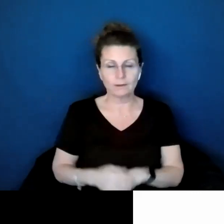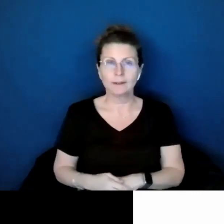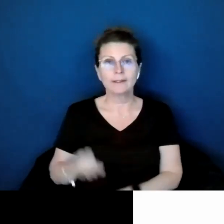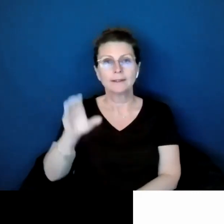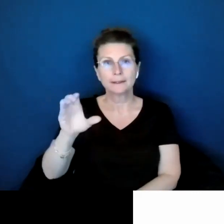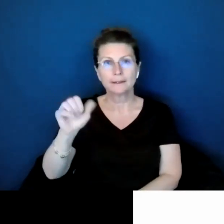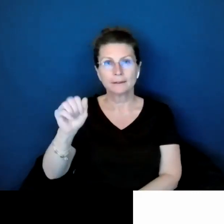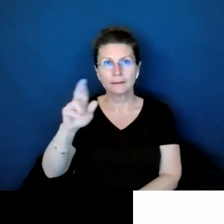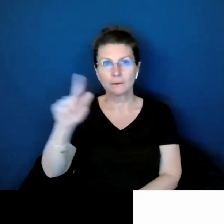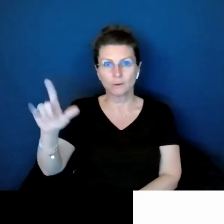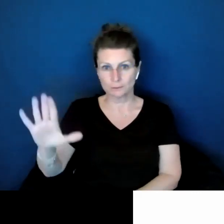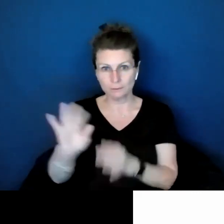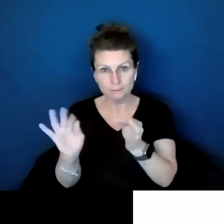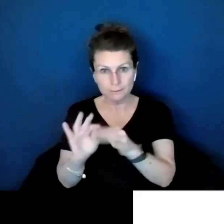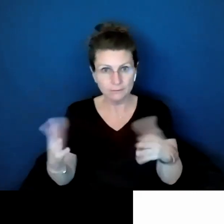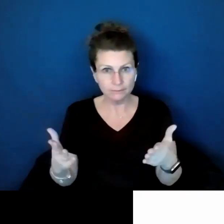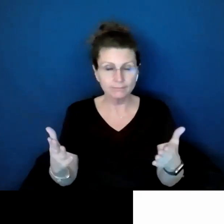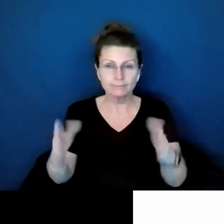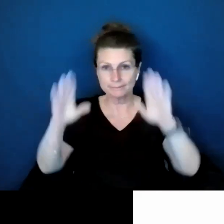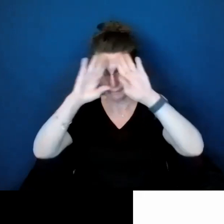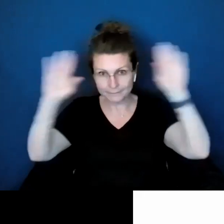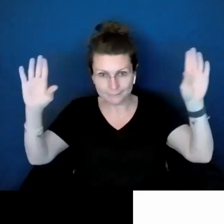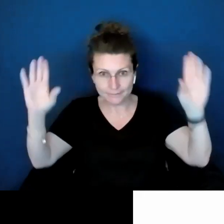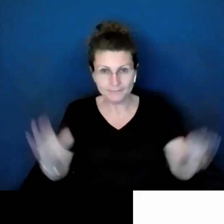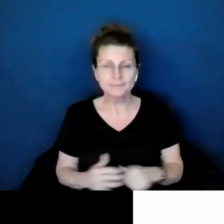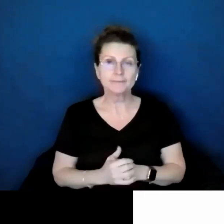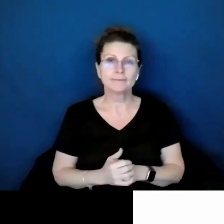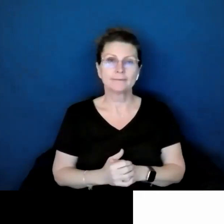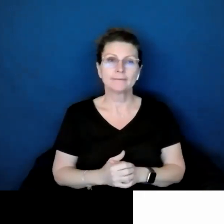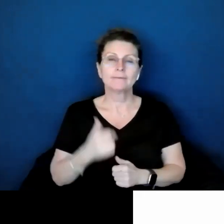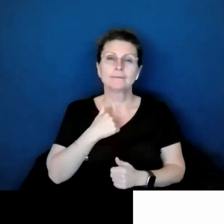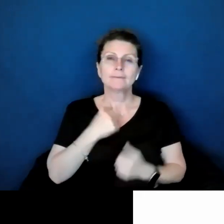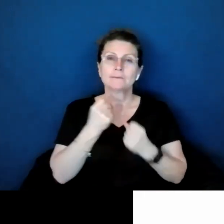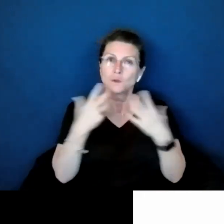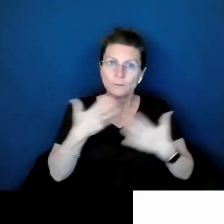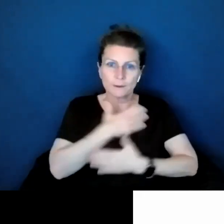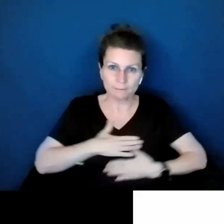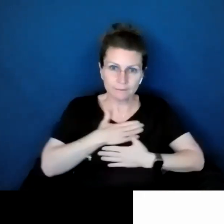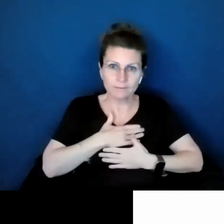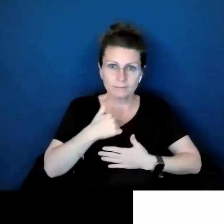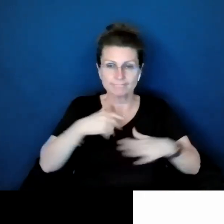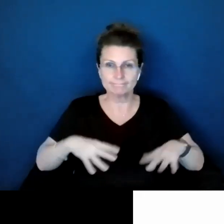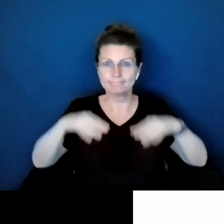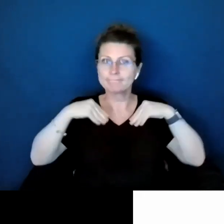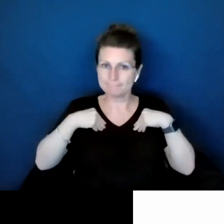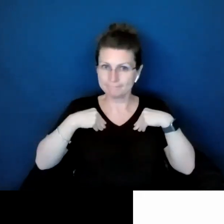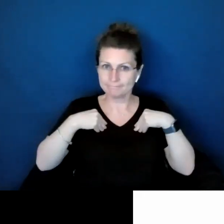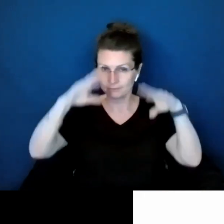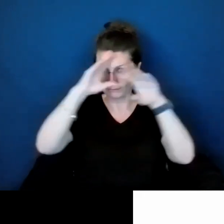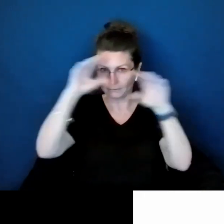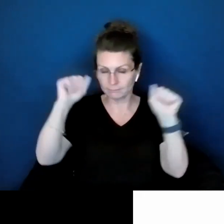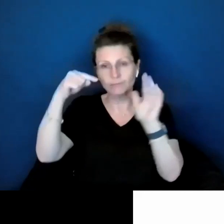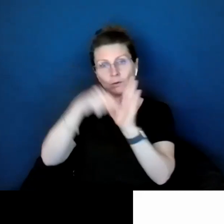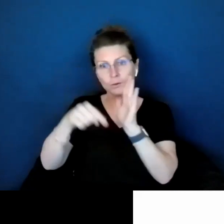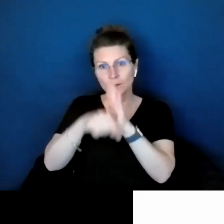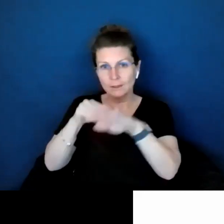states, "Greetings all. It is with much appreciation that I accept the President's Research